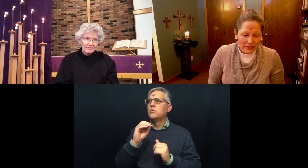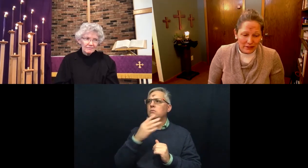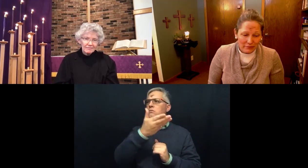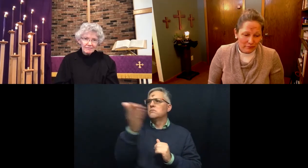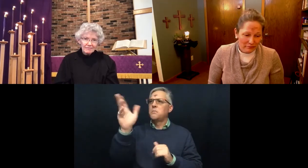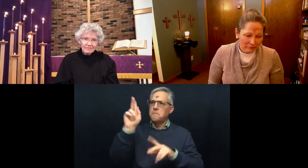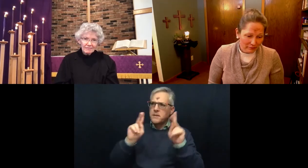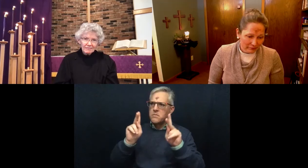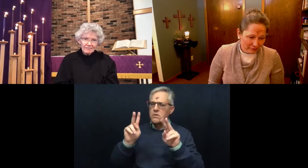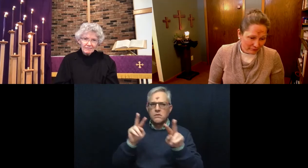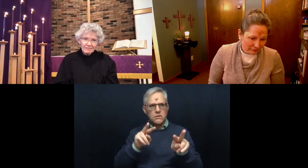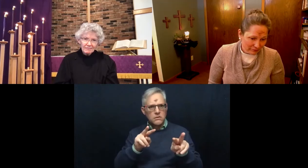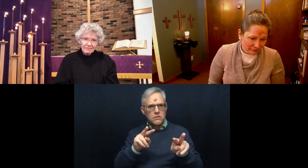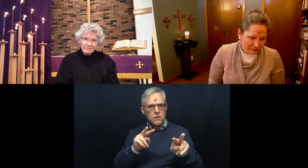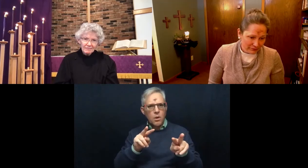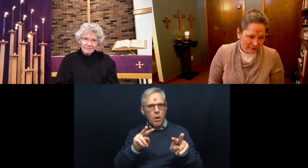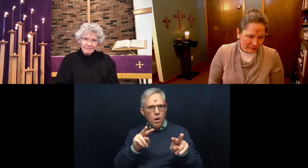loves us.